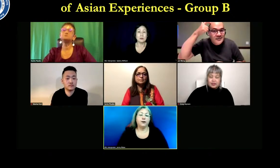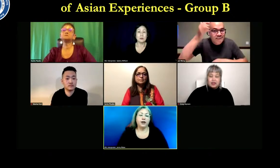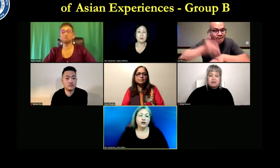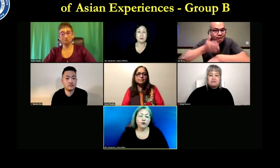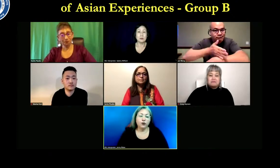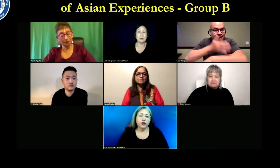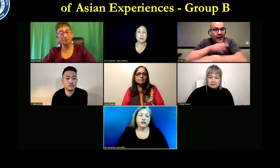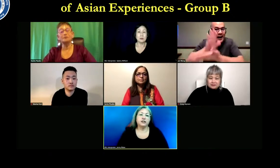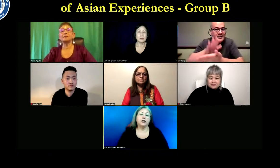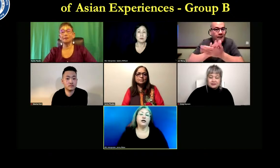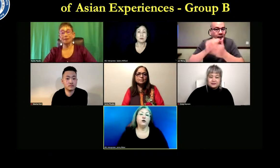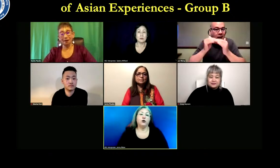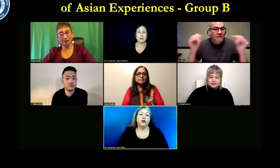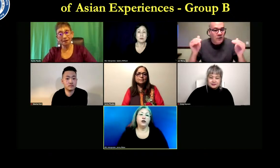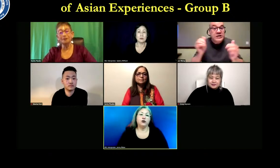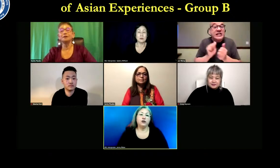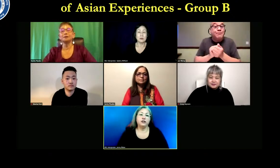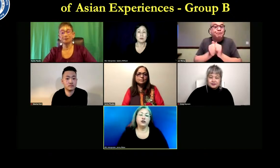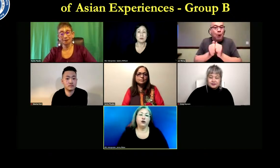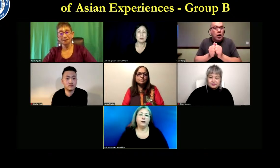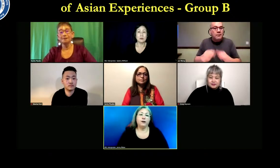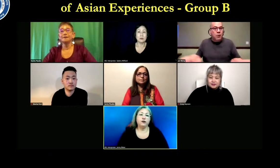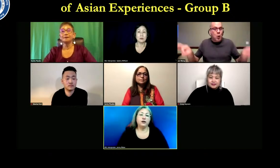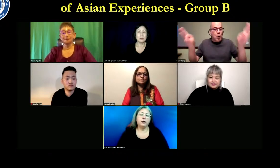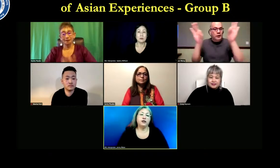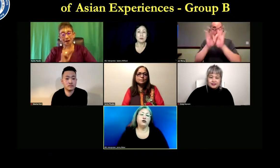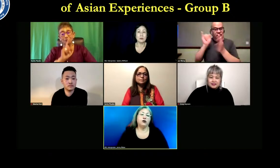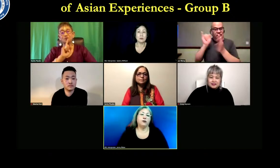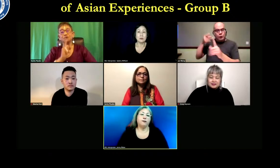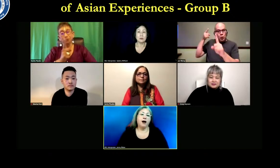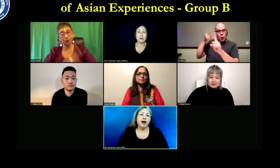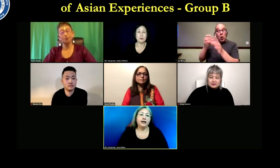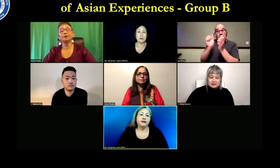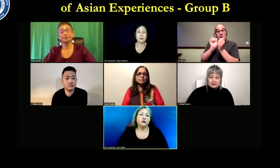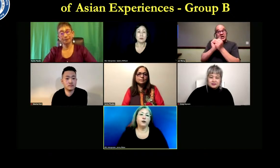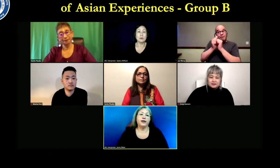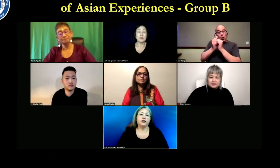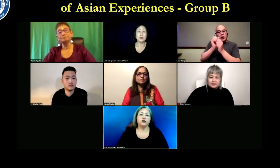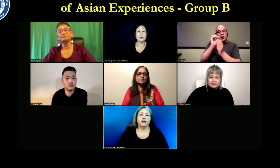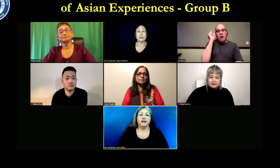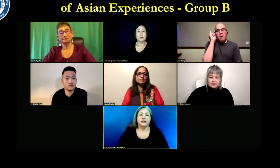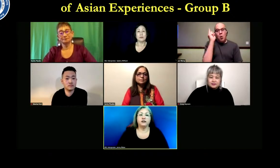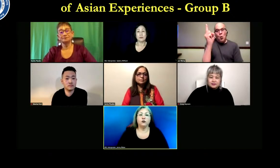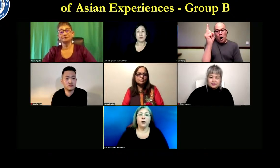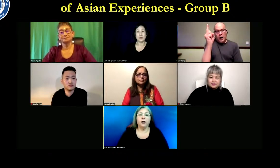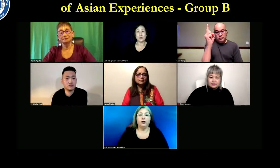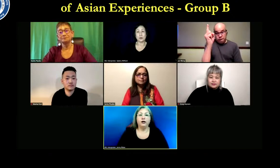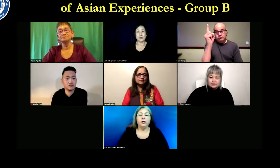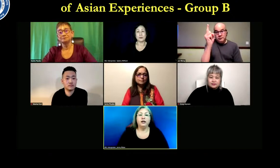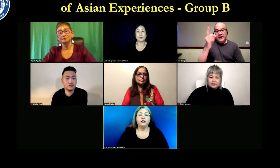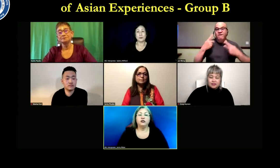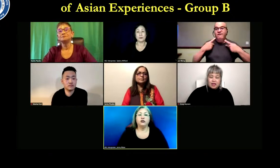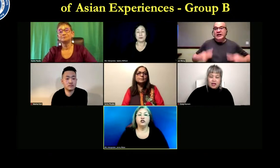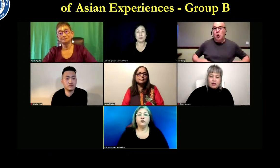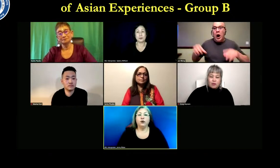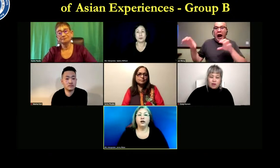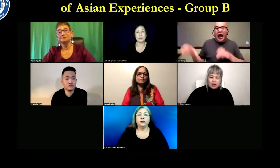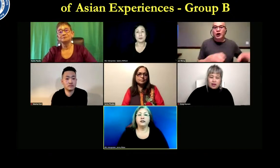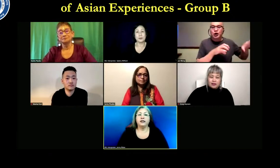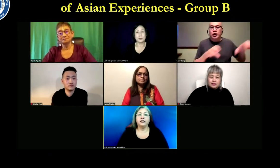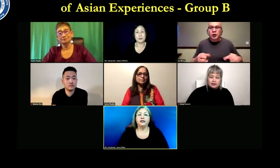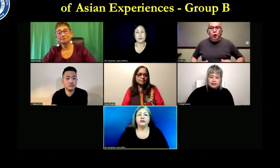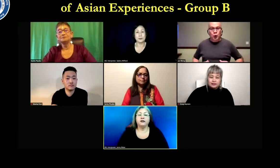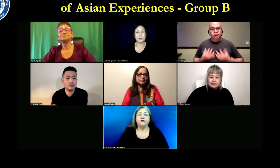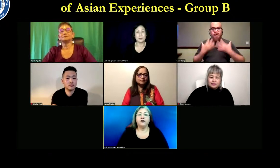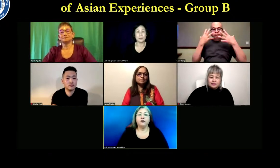if you get better in sports, it will increase your memory. Your mind will be exercised as well. Very true. So